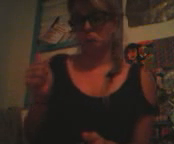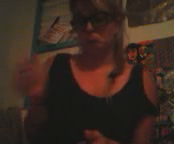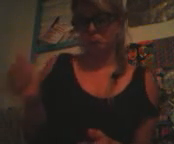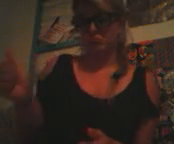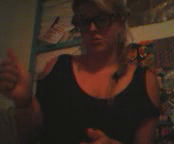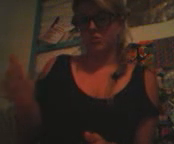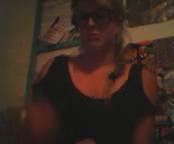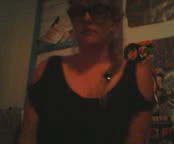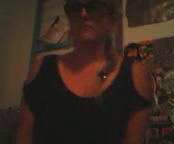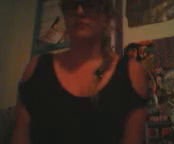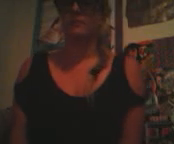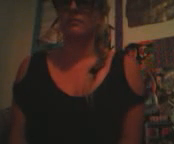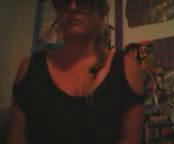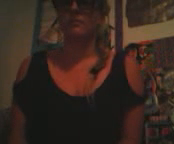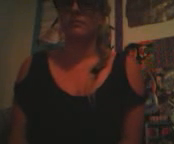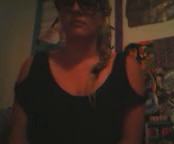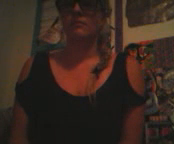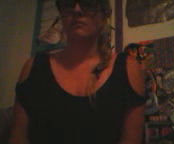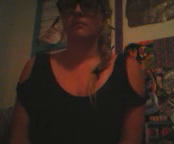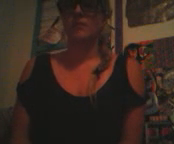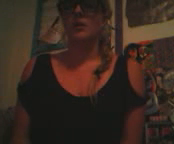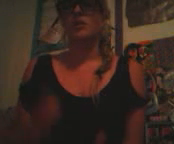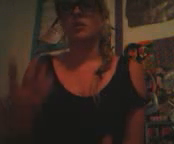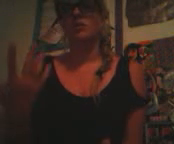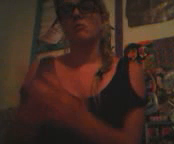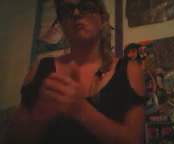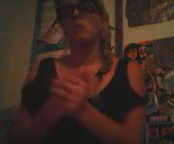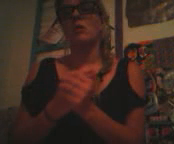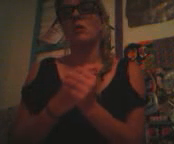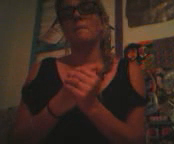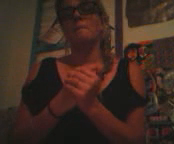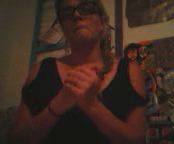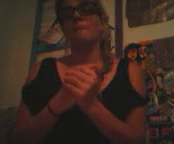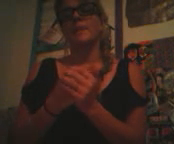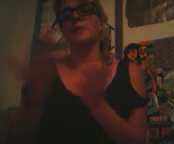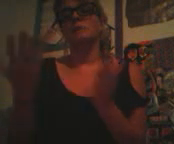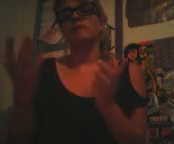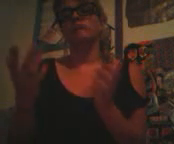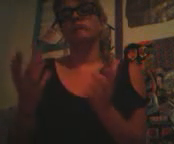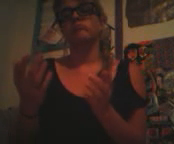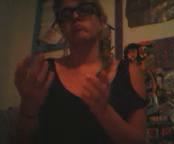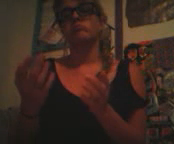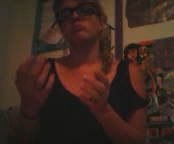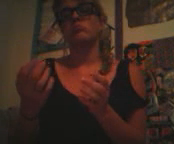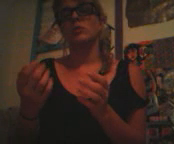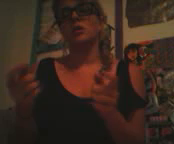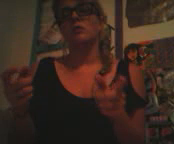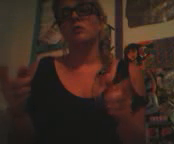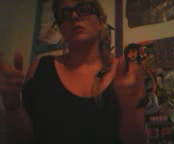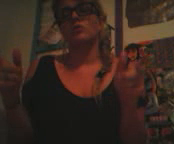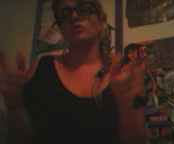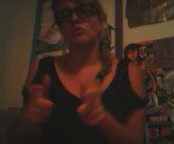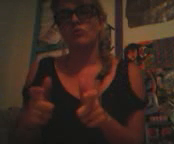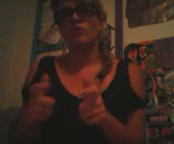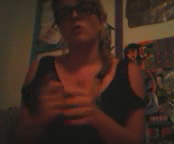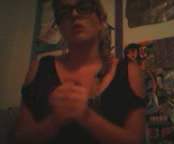is that you have an element that is by itself, and it is being added to a compound, something that is together. And one